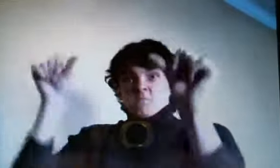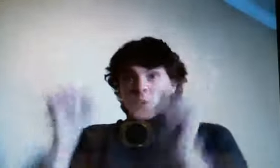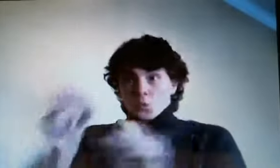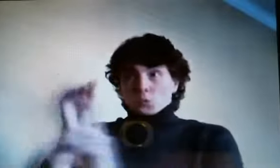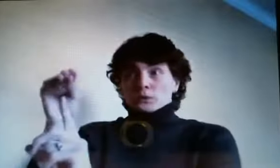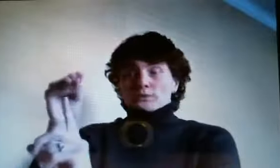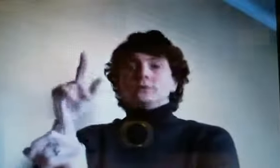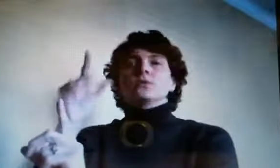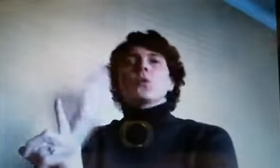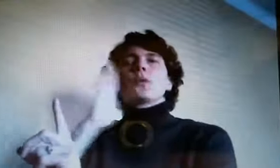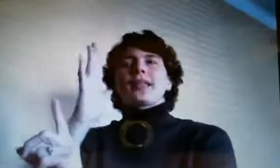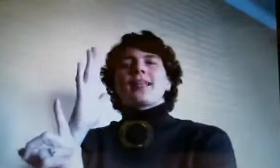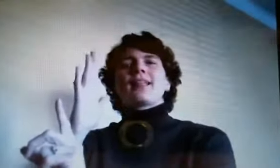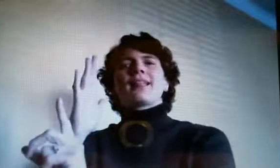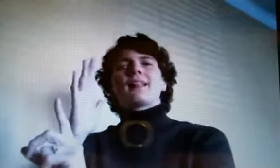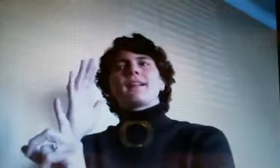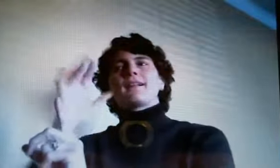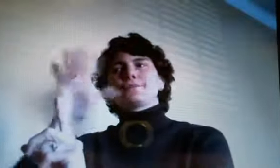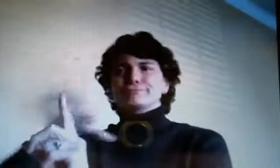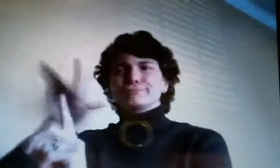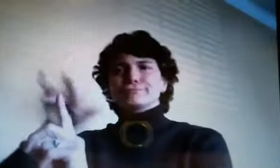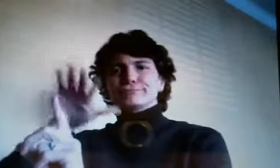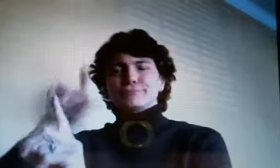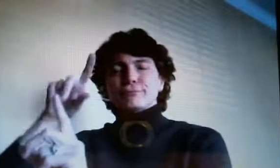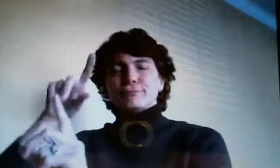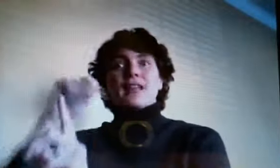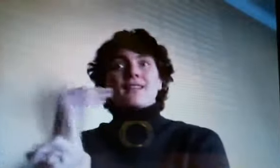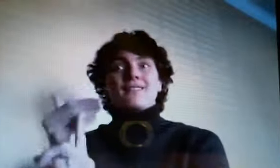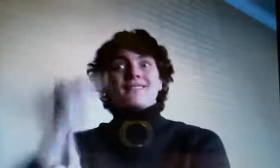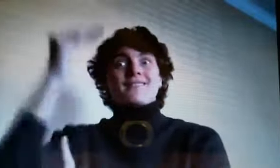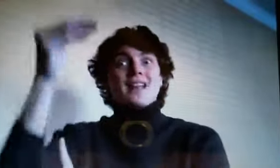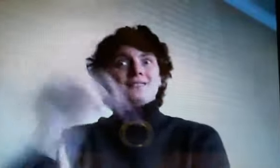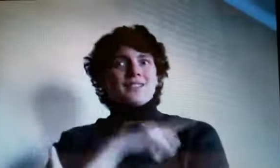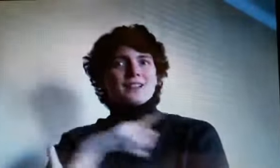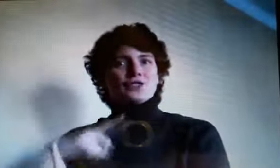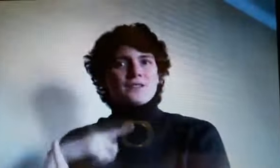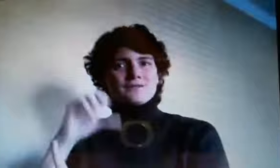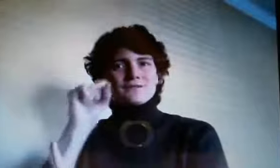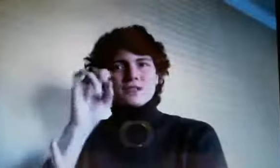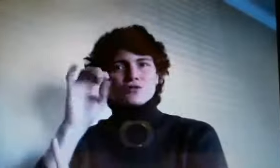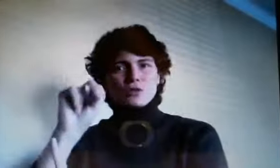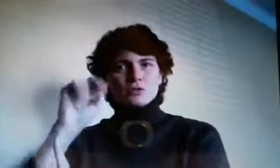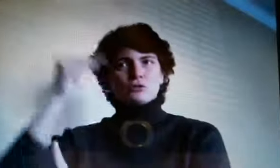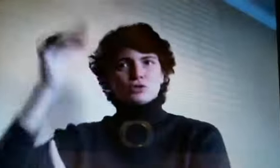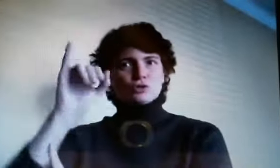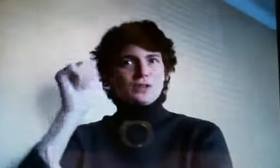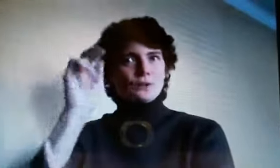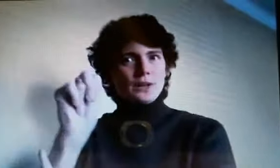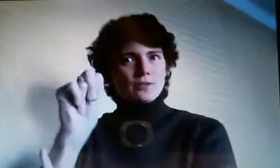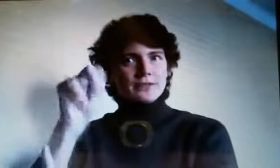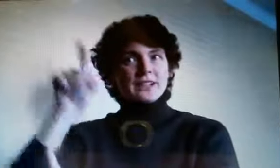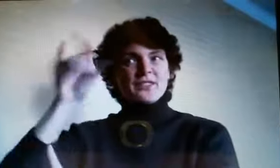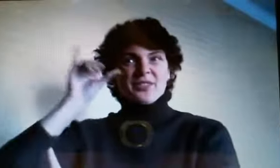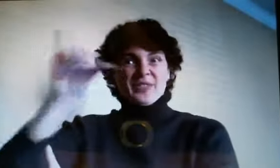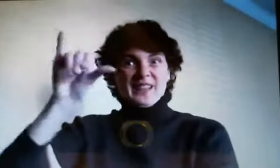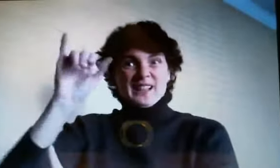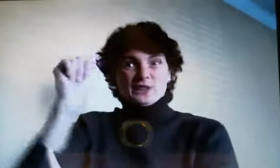of the different controlling parts, and on that post they would have all of that available for legislation,